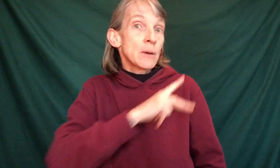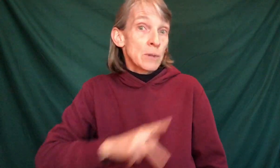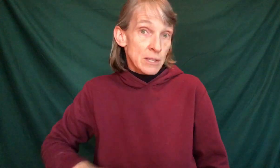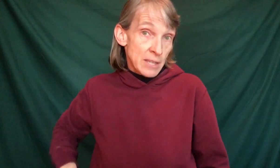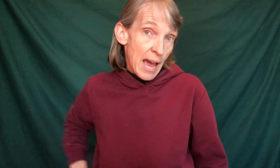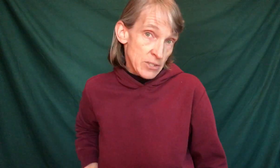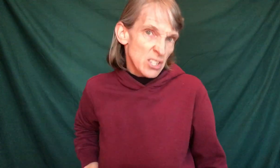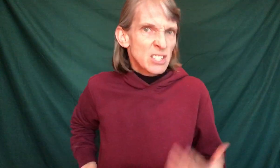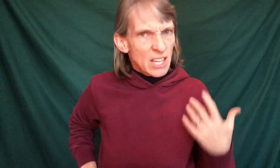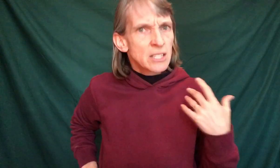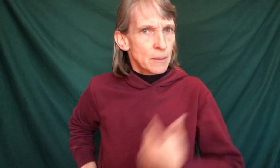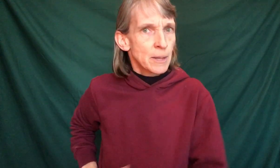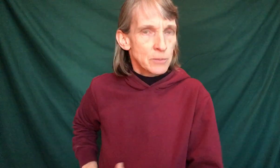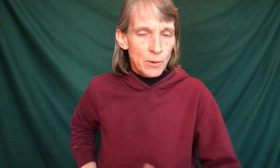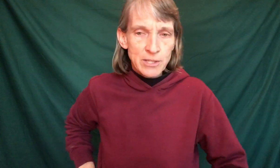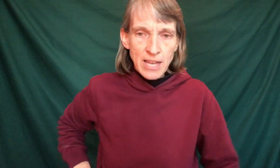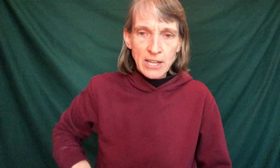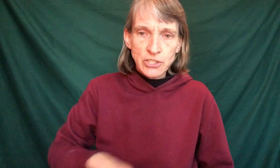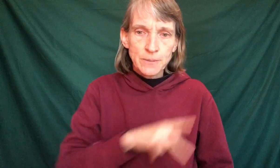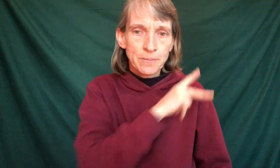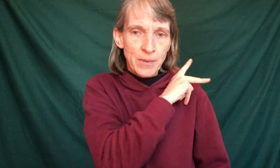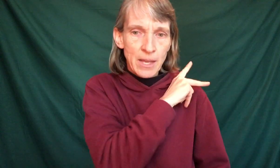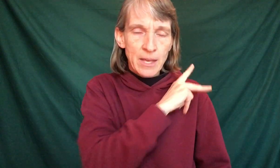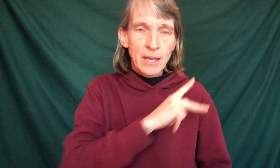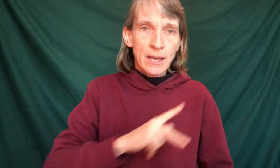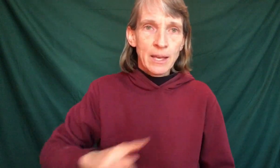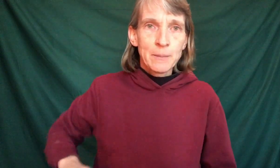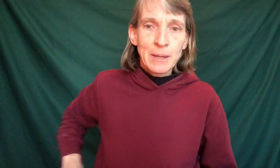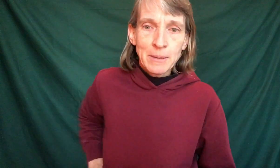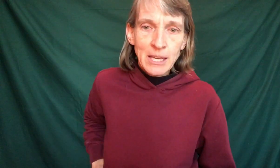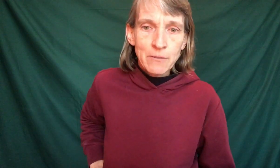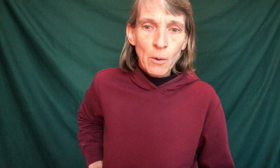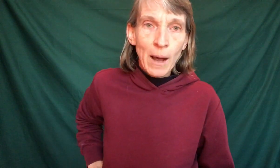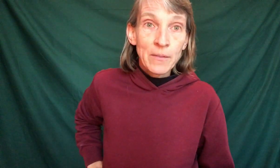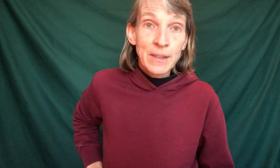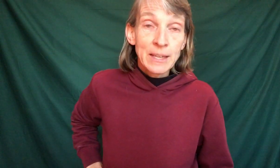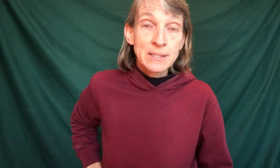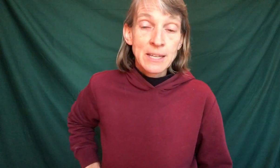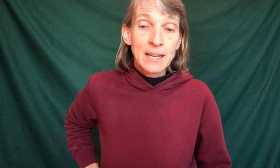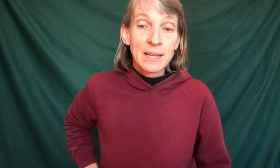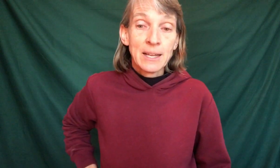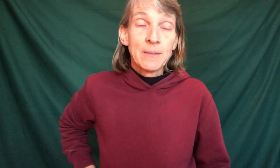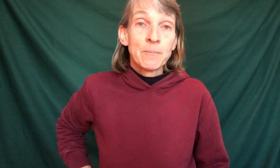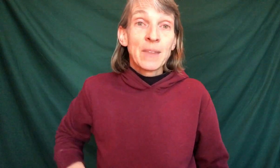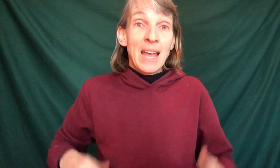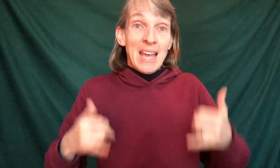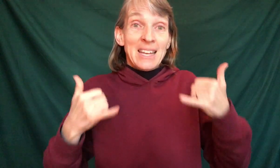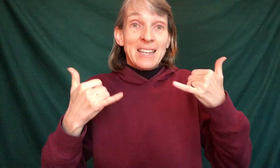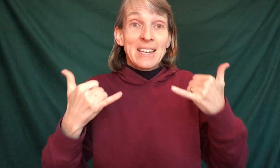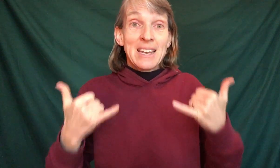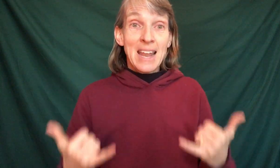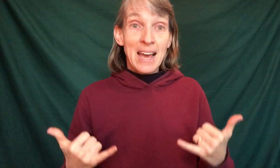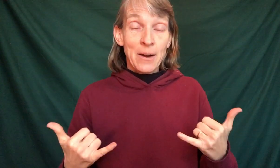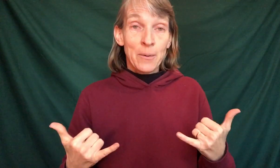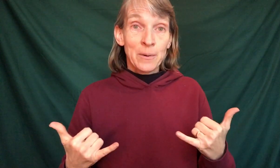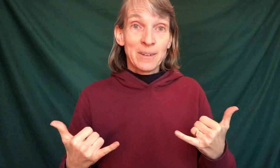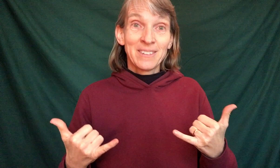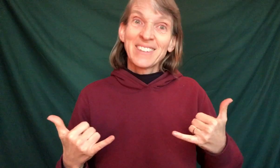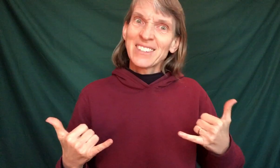with a sash, because kings sometimes wear a sash. I mean, king of all wild things. And now, that's a